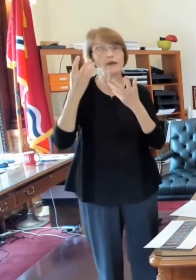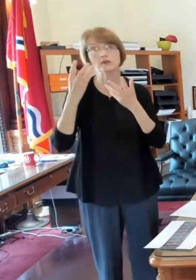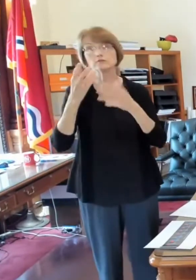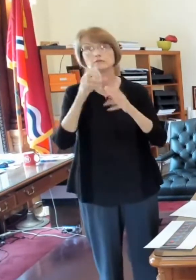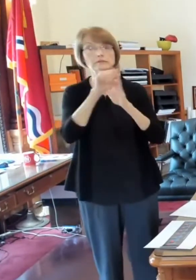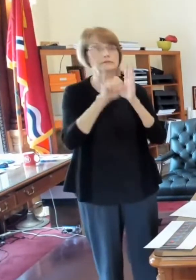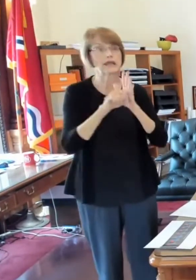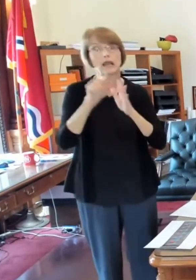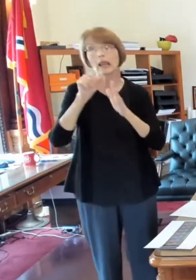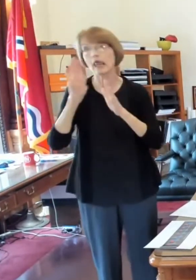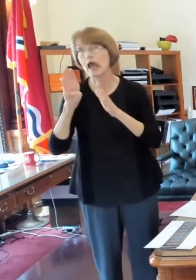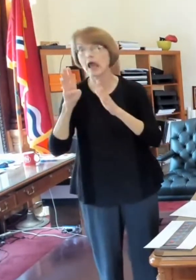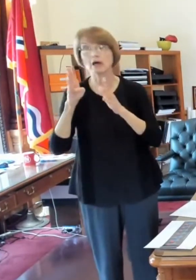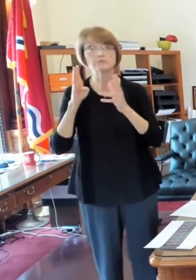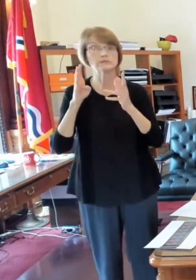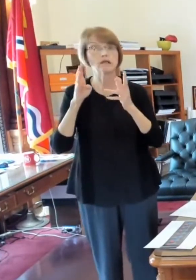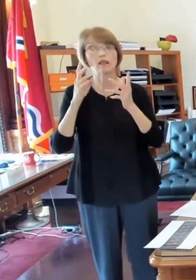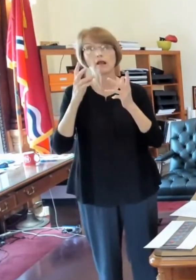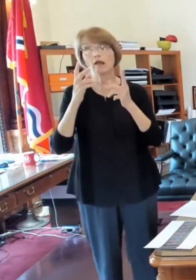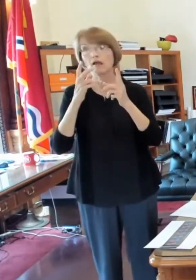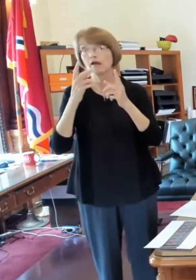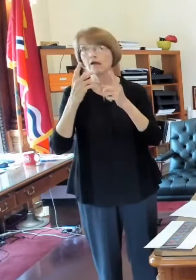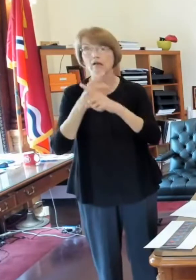labs, we're